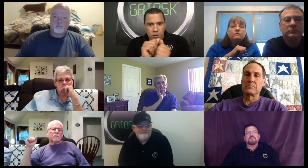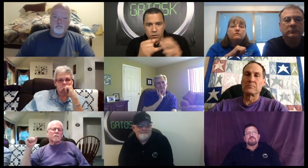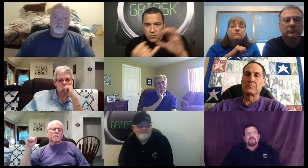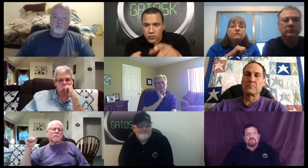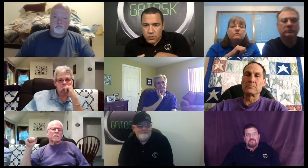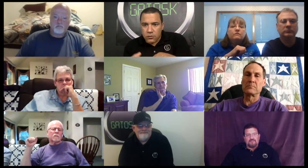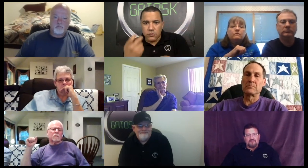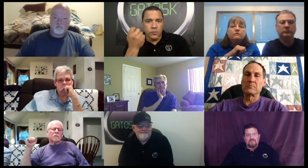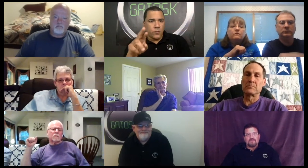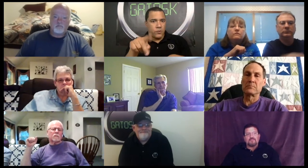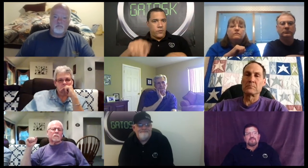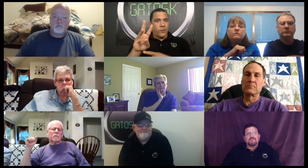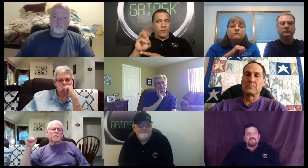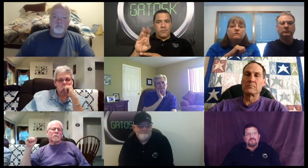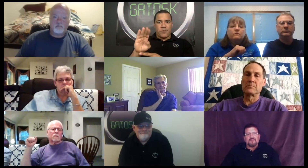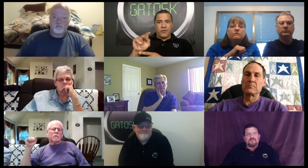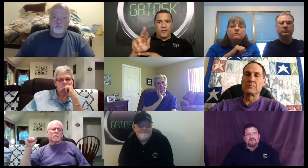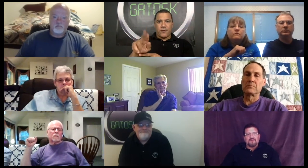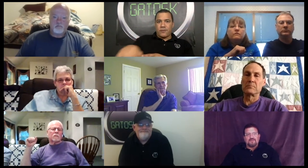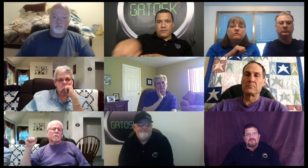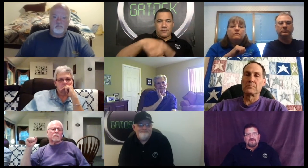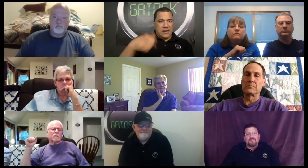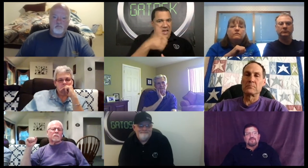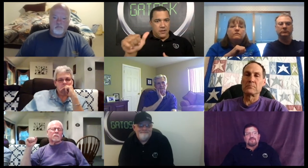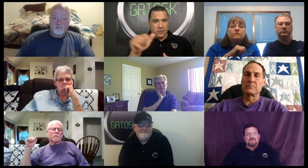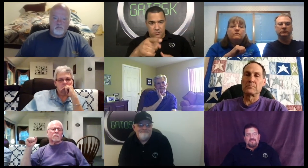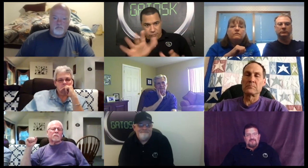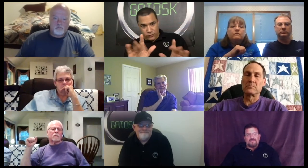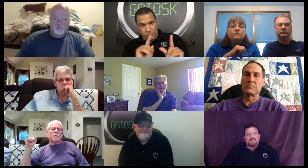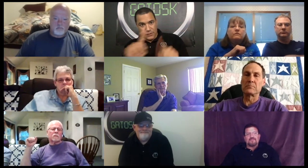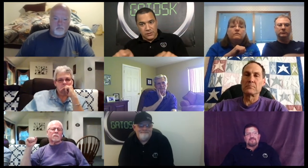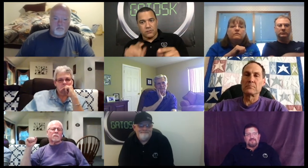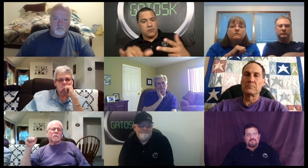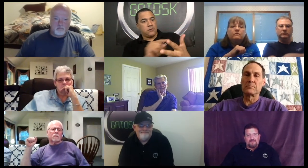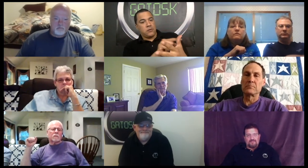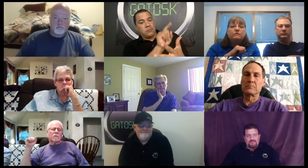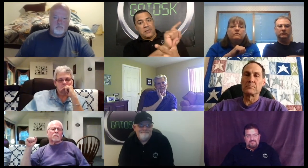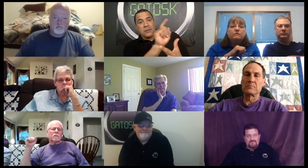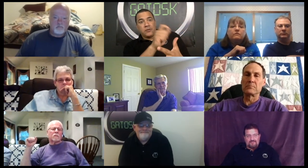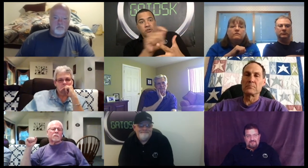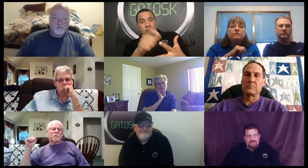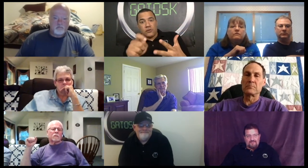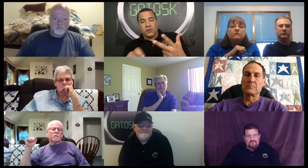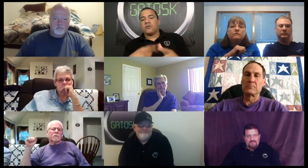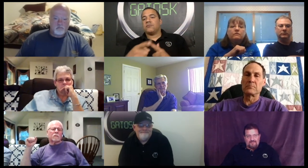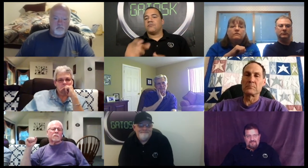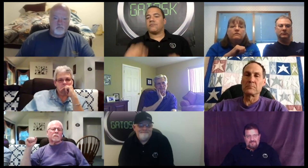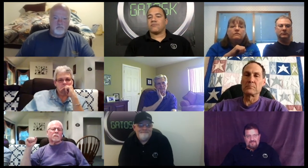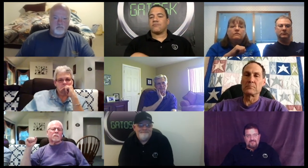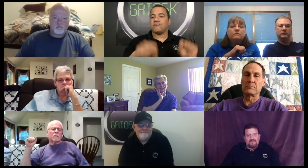or 101 with Joshua, or is this a webinar? Any of those things, if you've attended any of, met those, checked off those 3